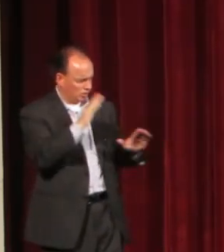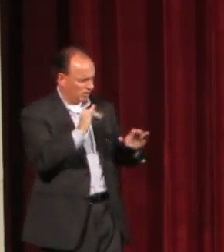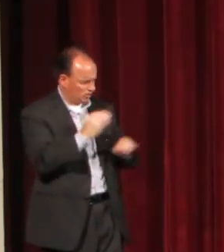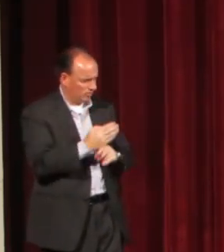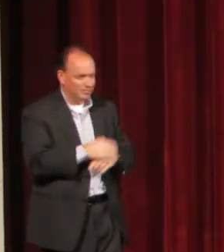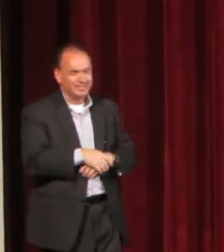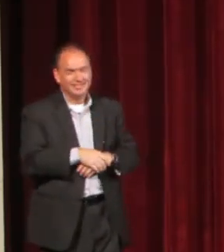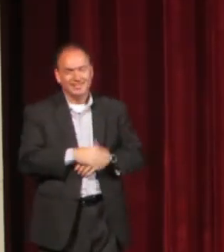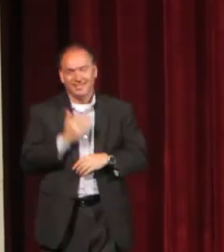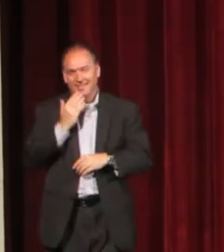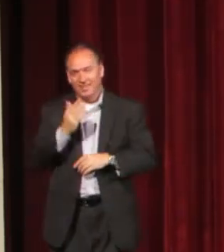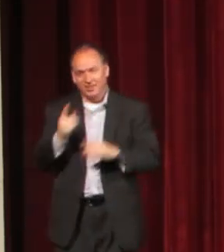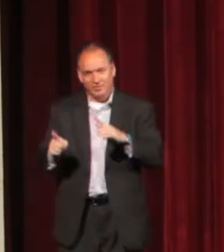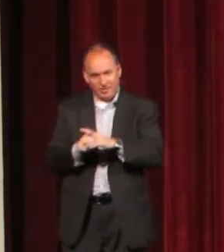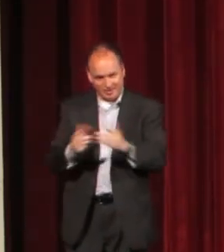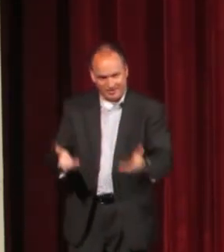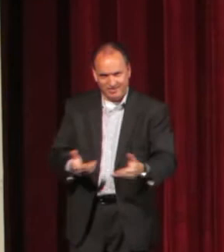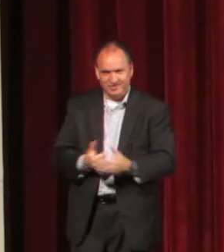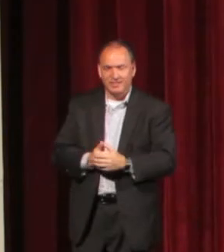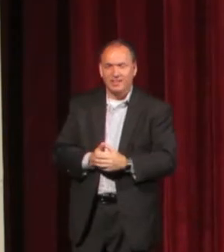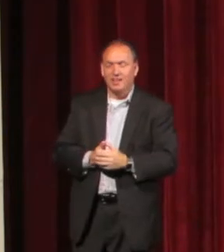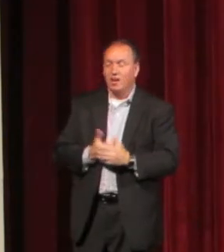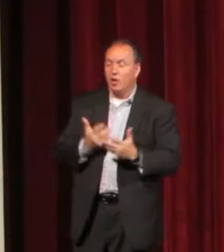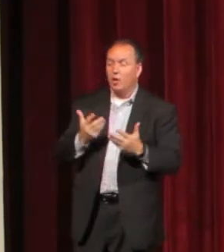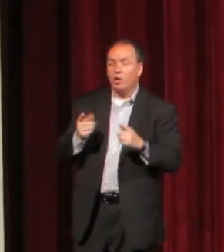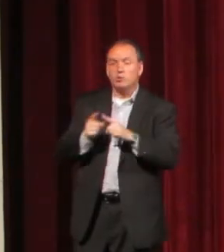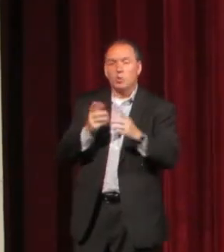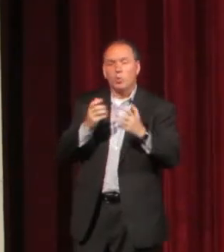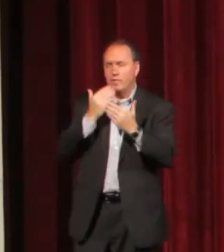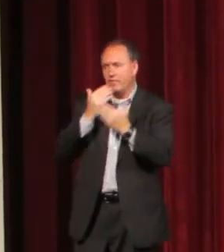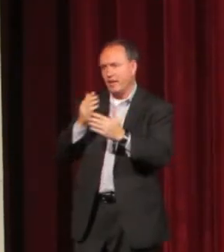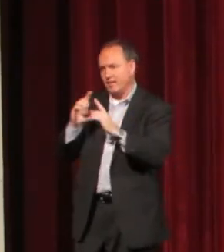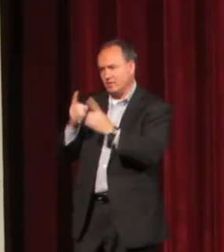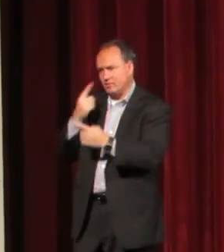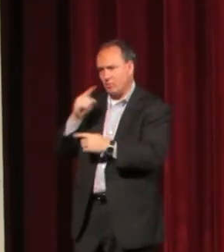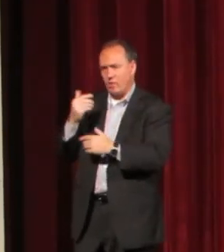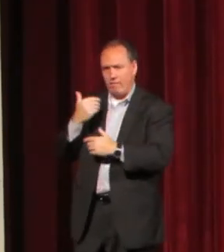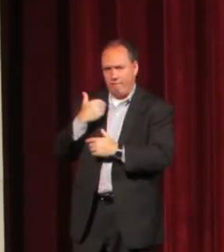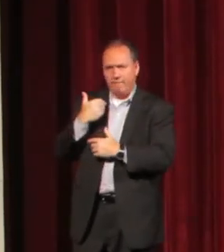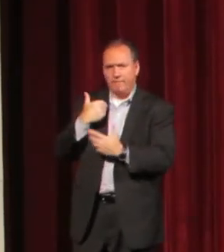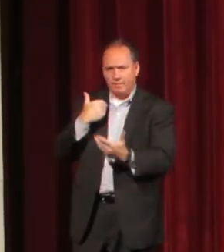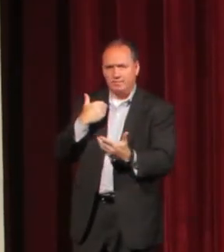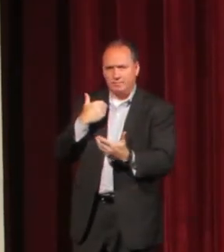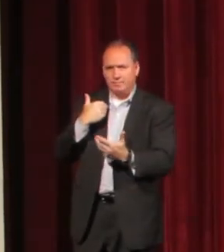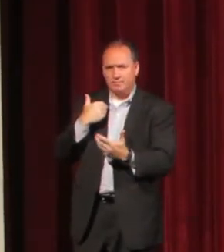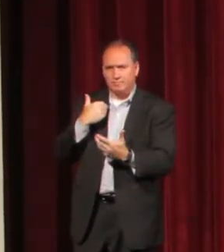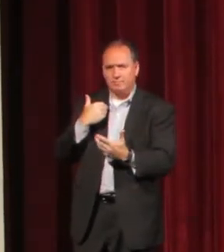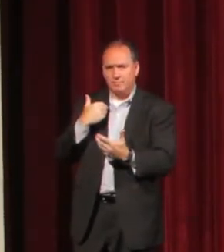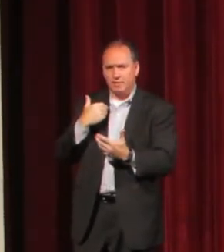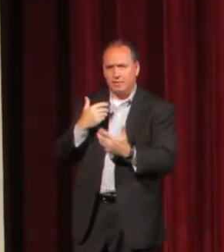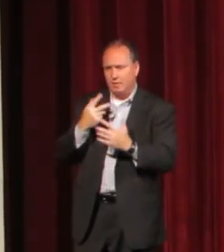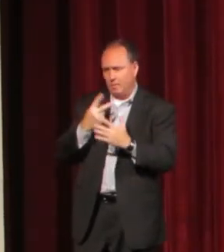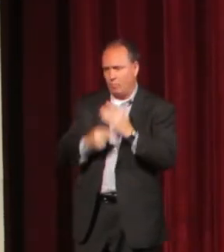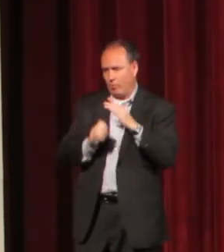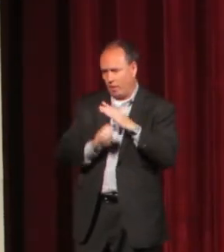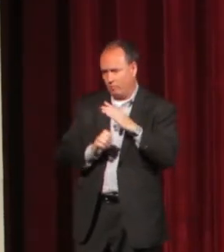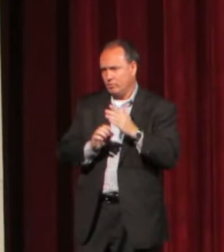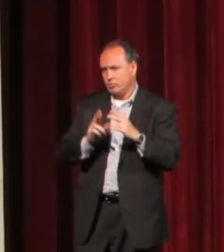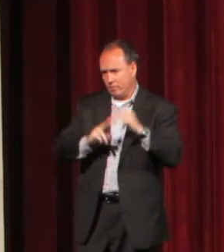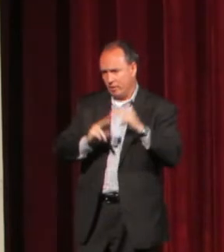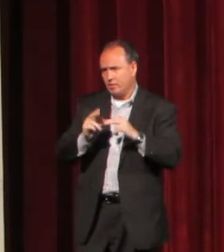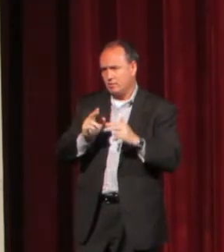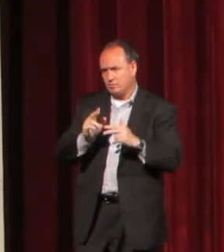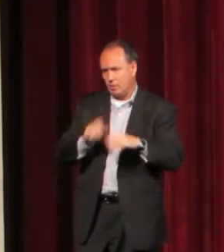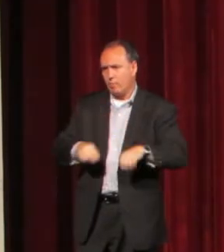Thank you for being here. I also want to thank the district for having, at these both elementary buildings, the